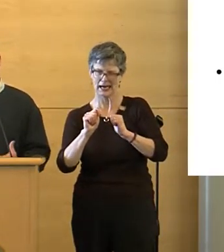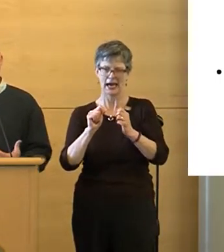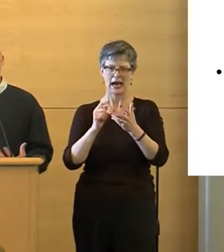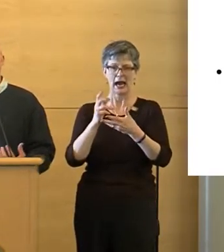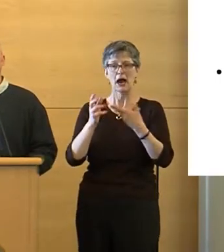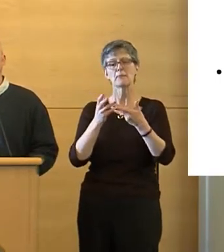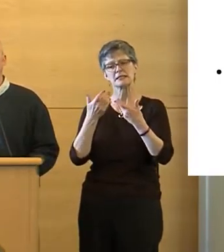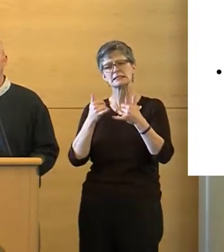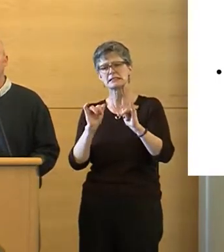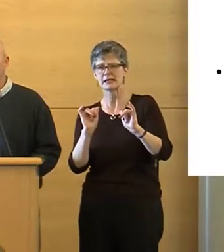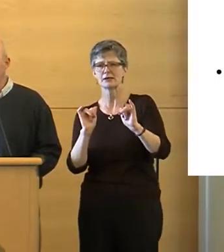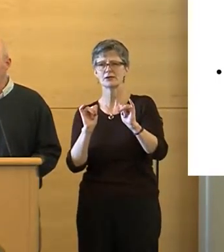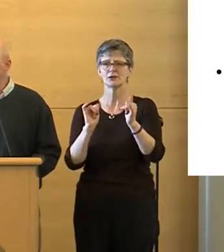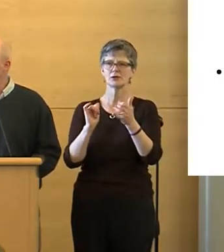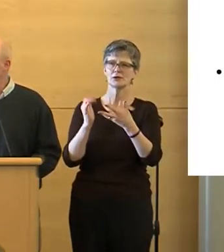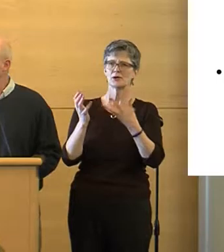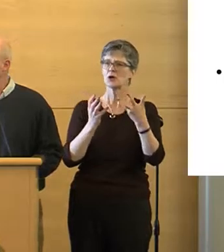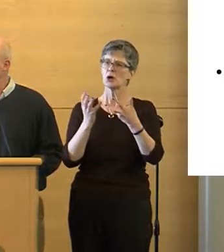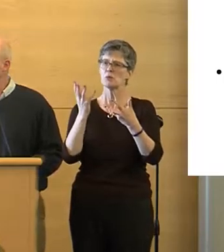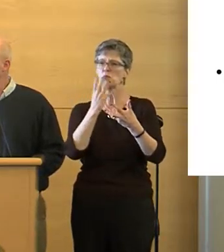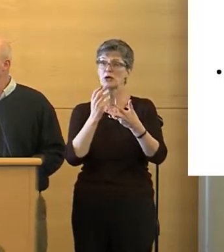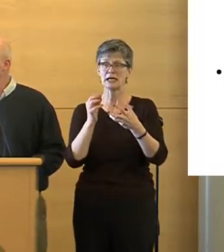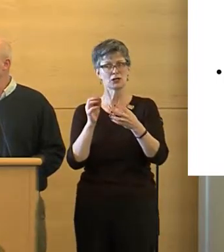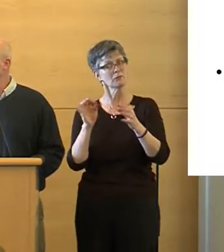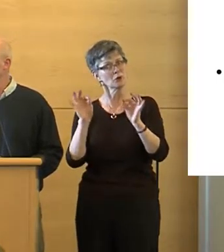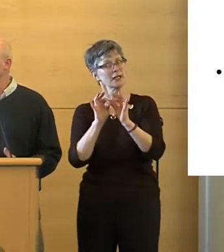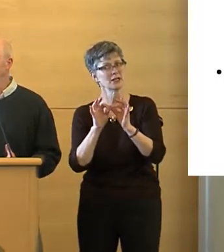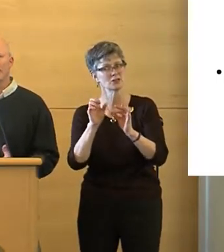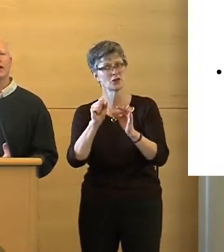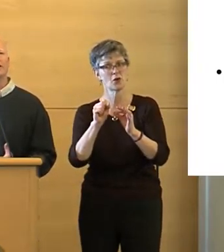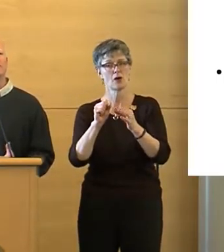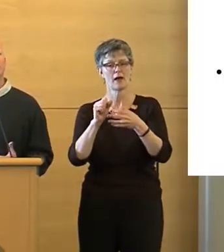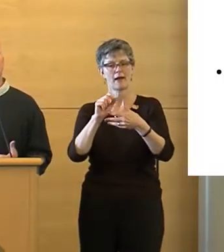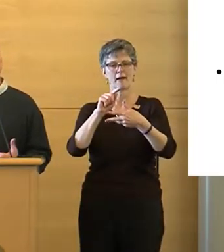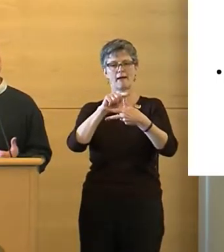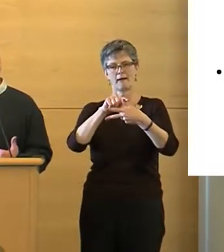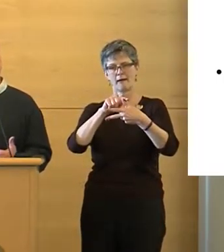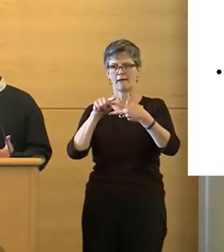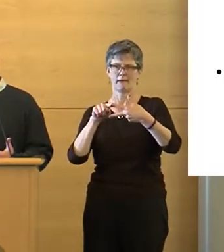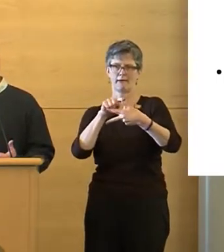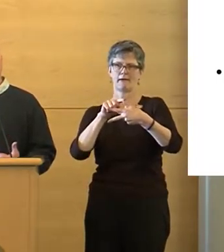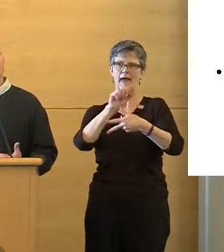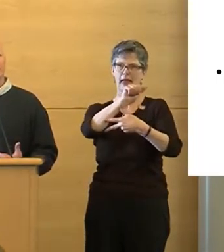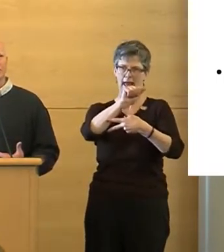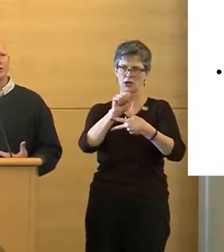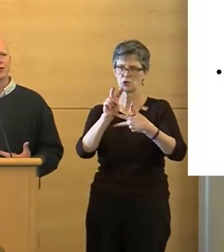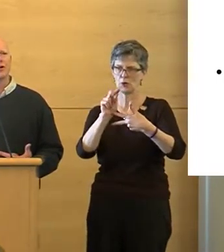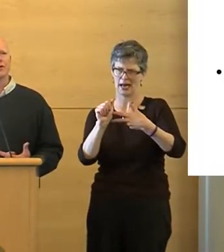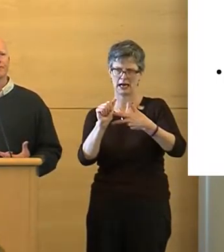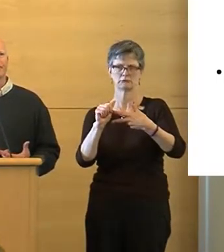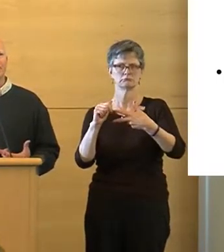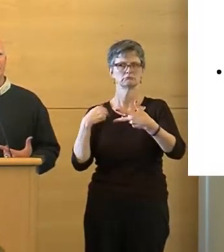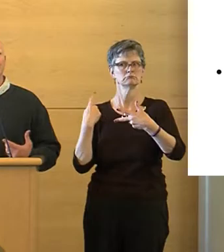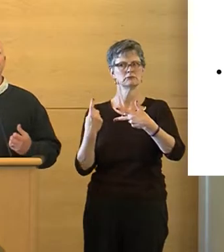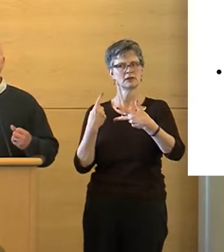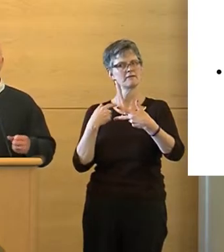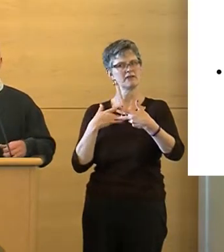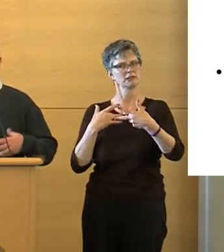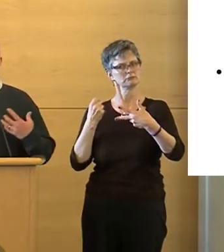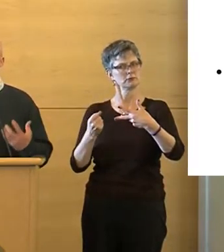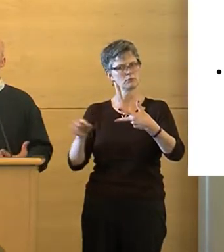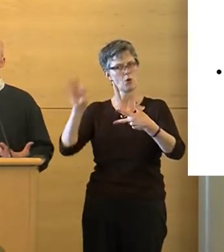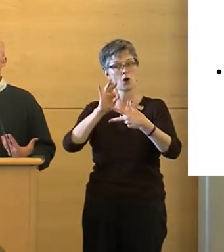level 2A is the next level. Things that may be a little bit harder, maybe a little bit